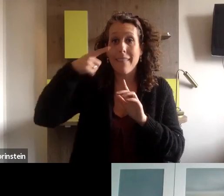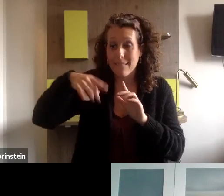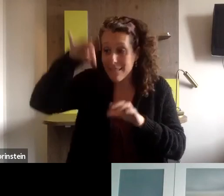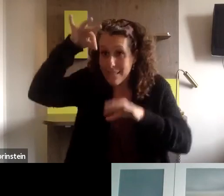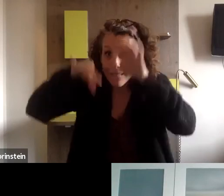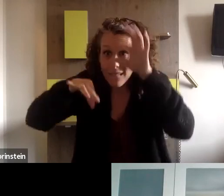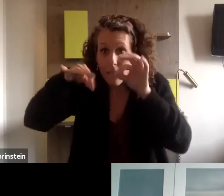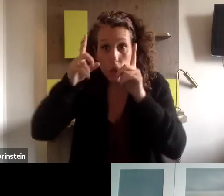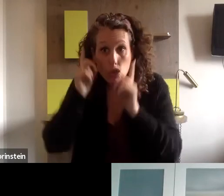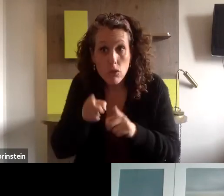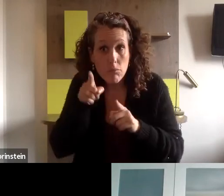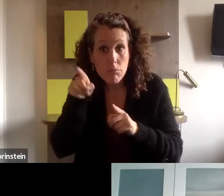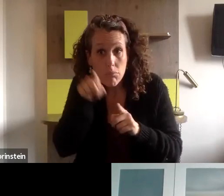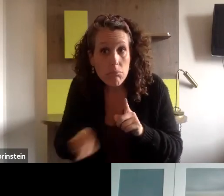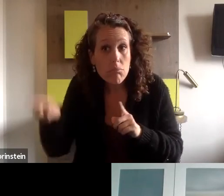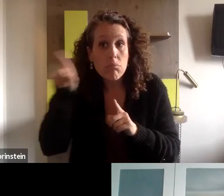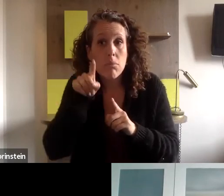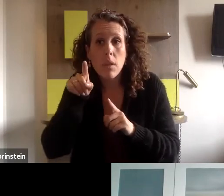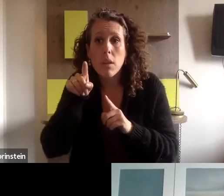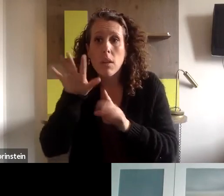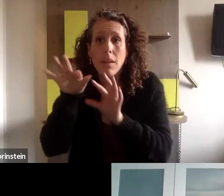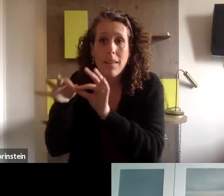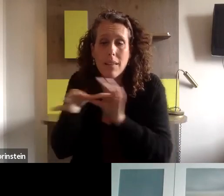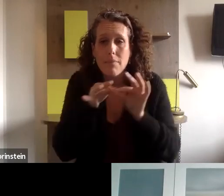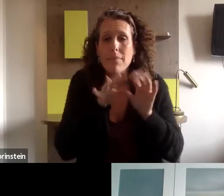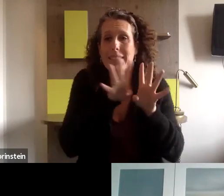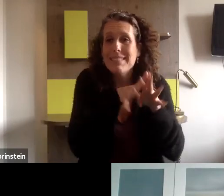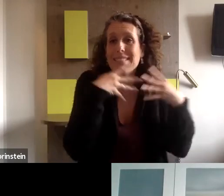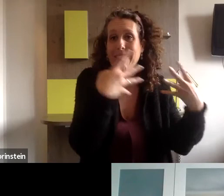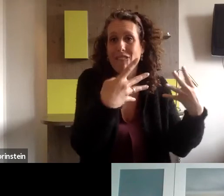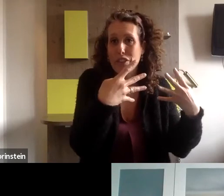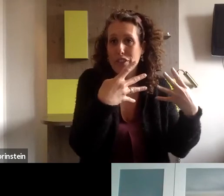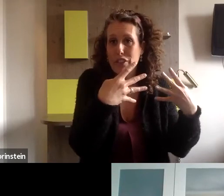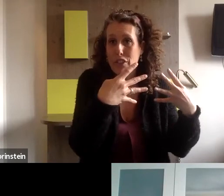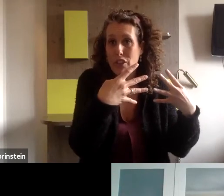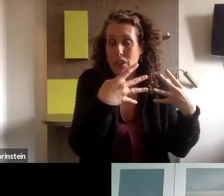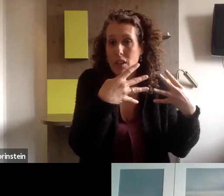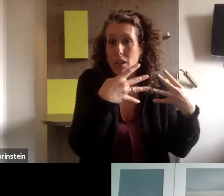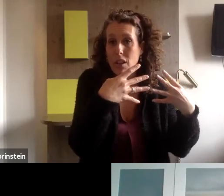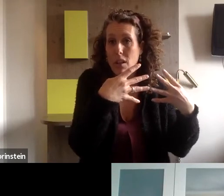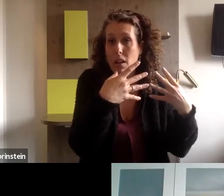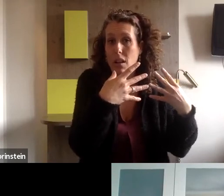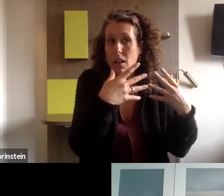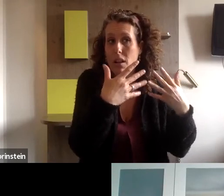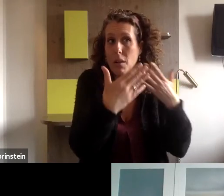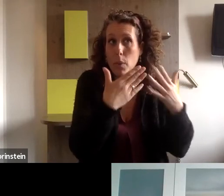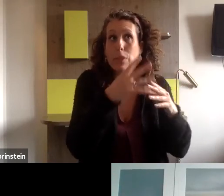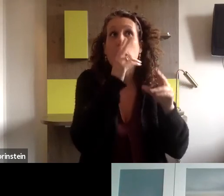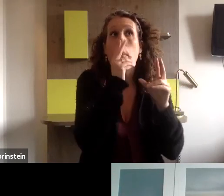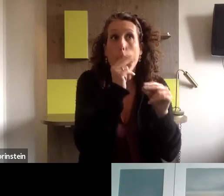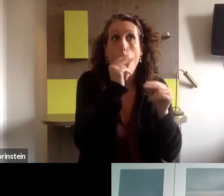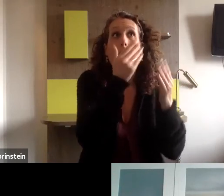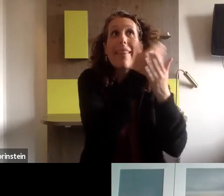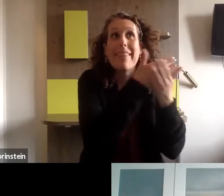be linked to producing CFR tests on spoken languages for deaf people?